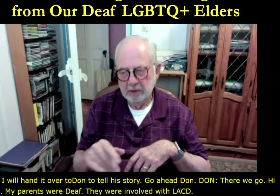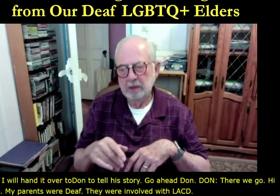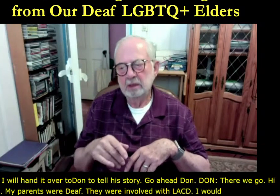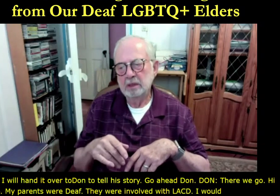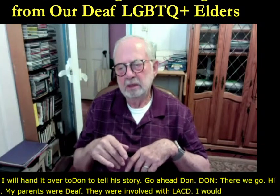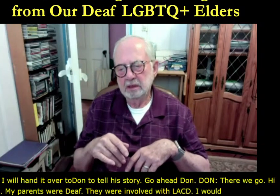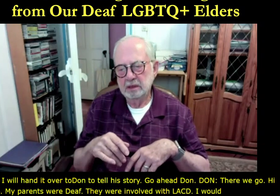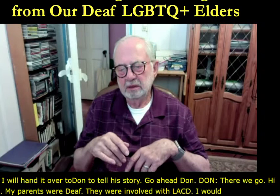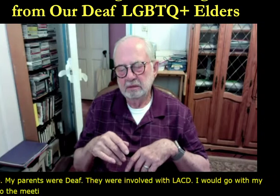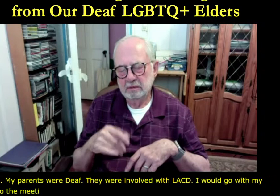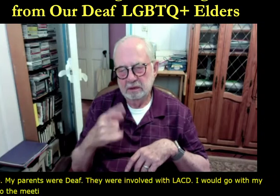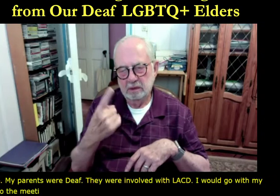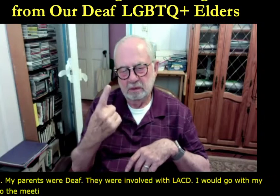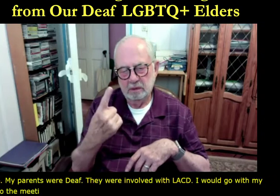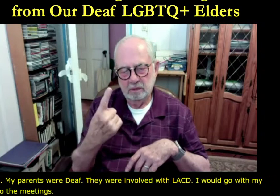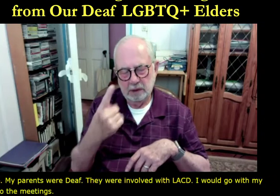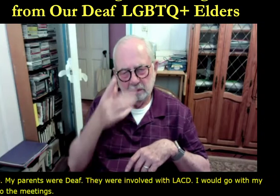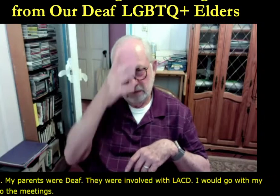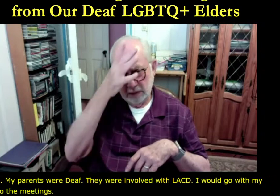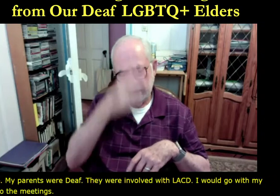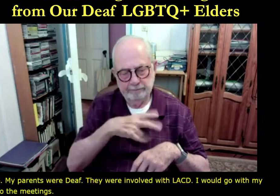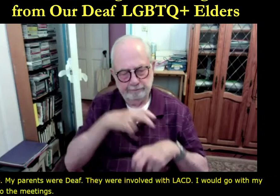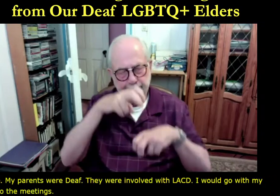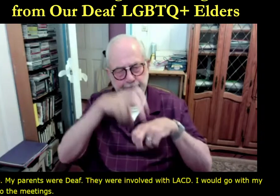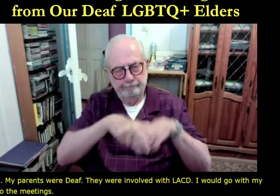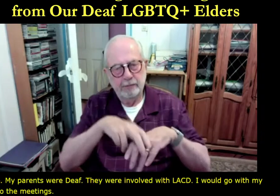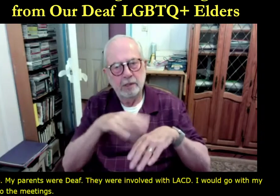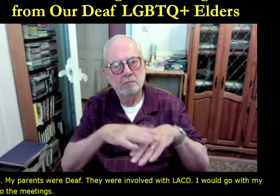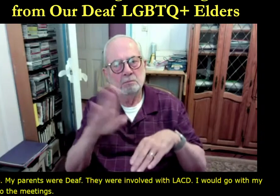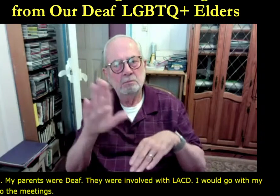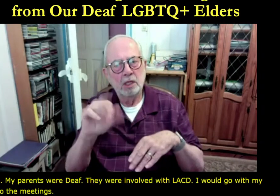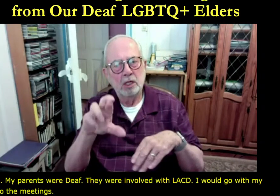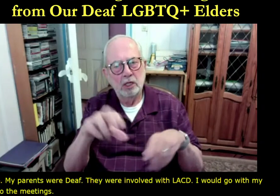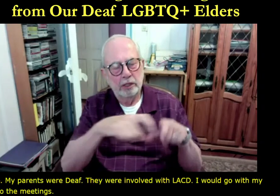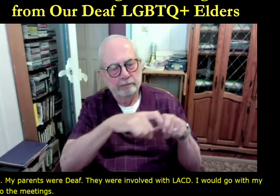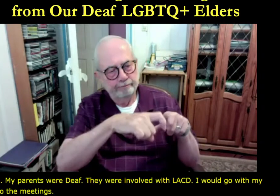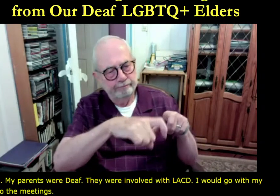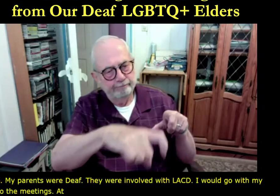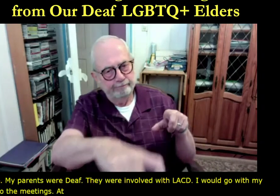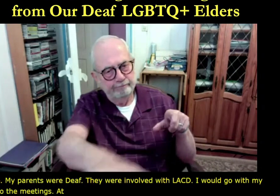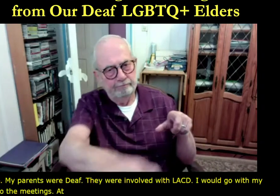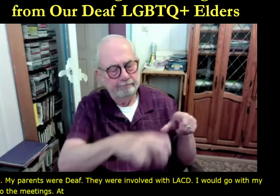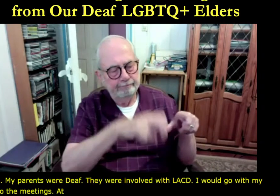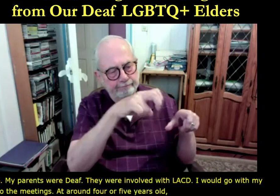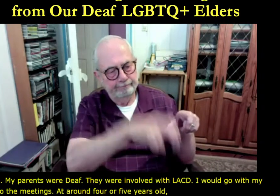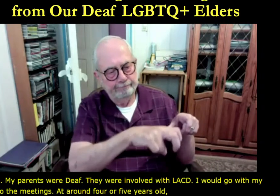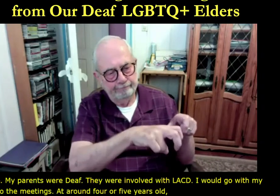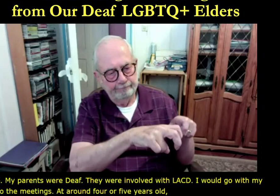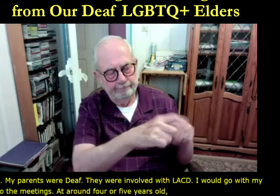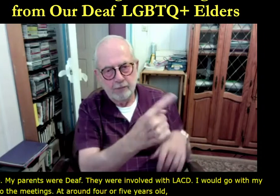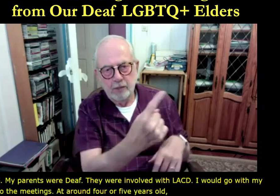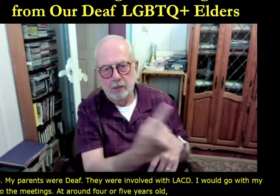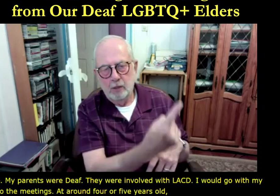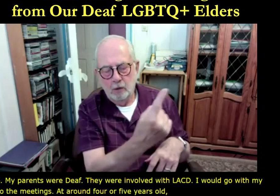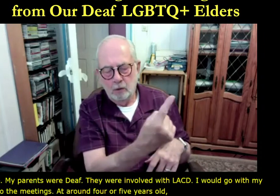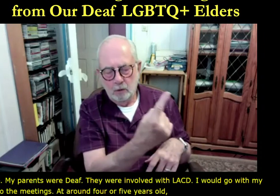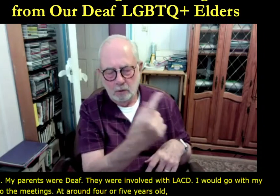five years old i would um one man sat at the bar sat me on the bar